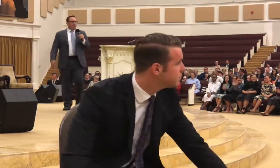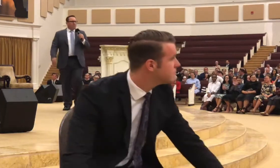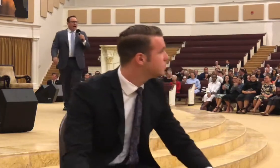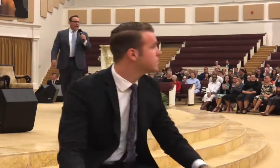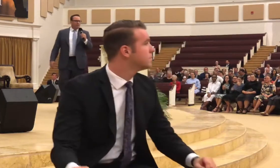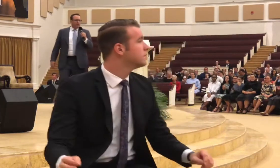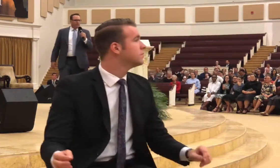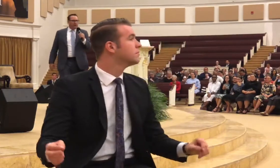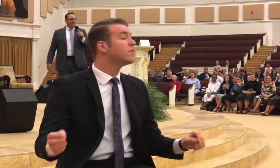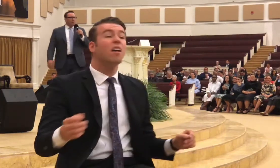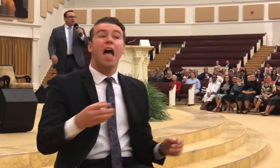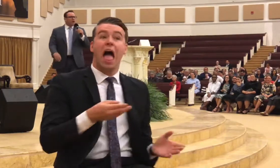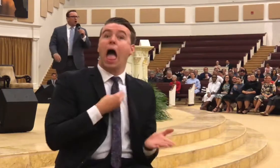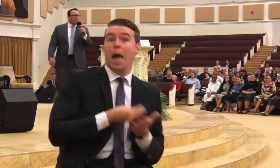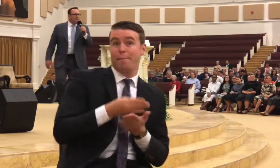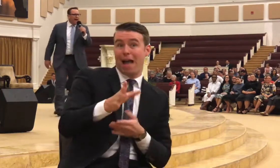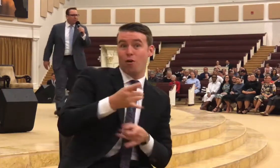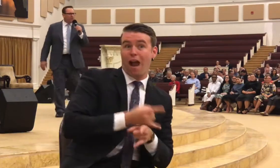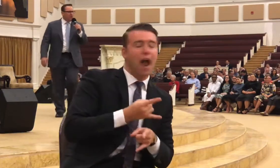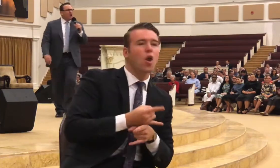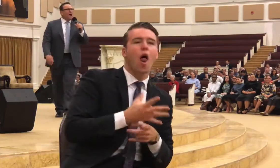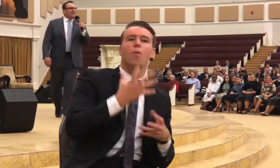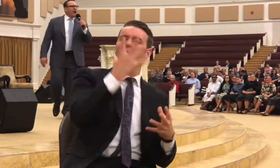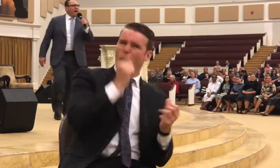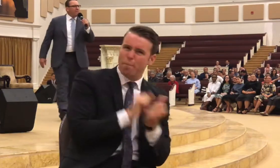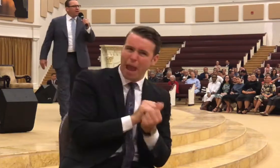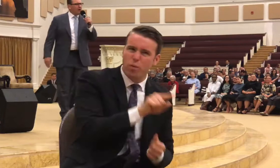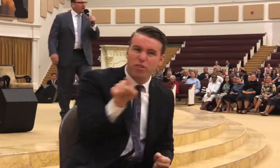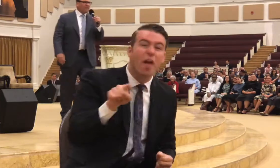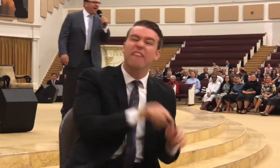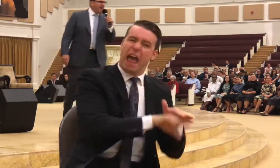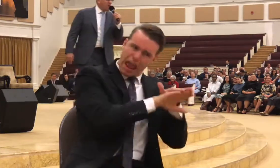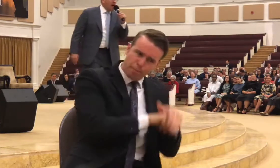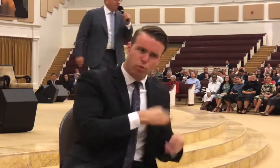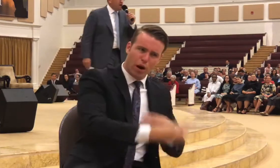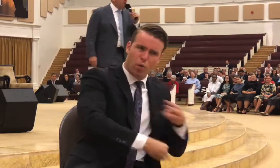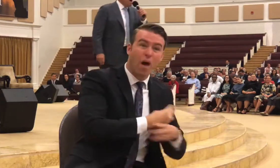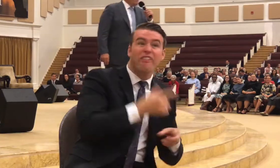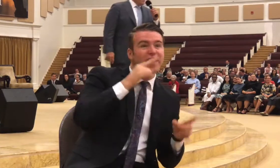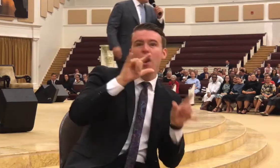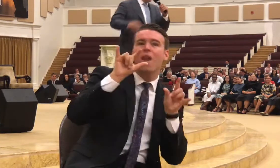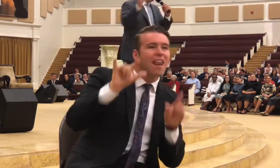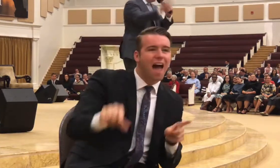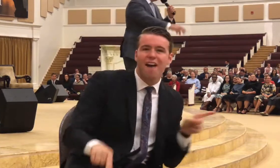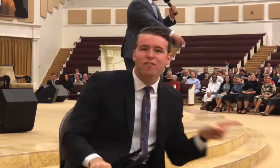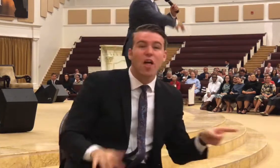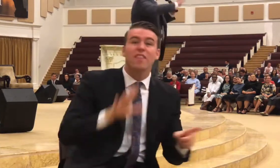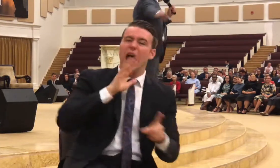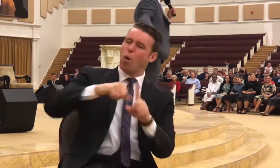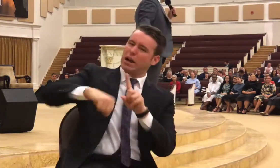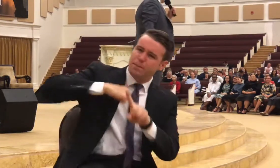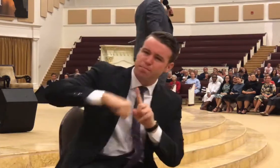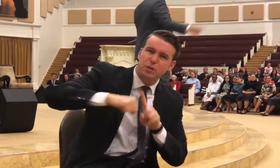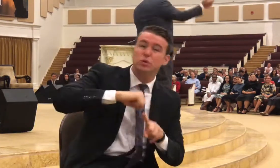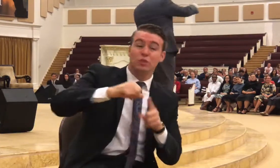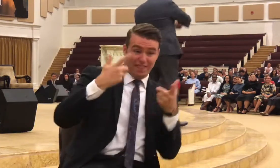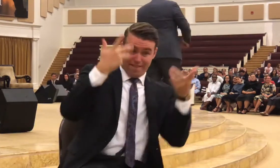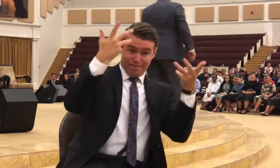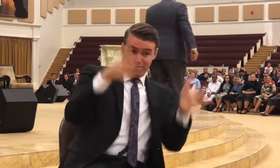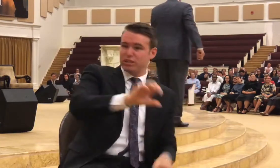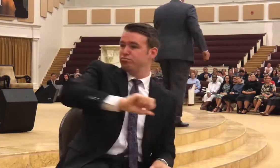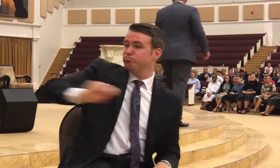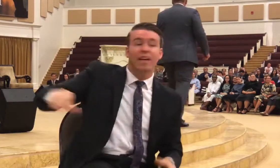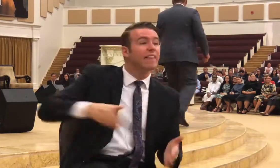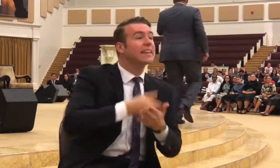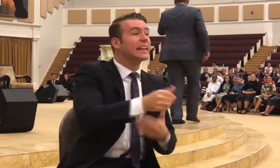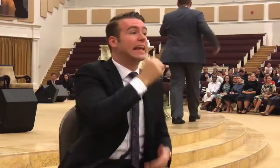They don't want to buy you a drink. They want to go to bed with you. They're hypocritical. They don't love you. They're going to abuse you and throw you away for the next